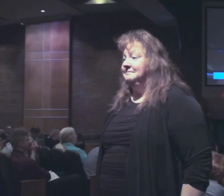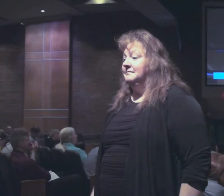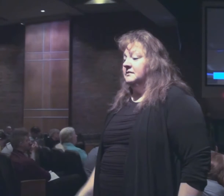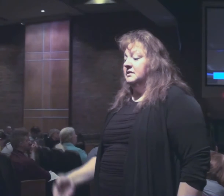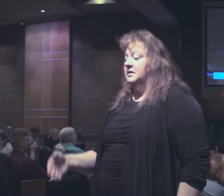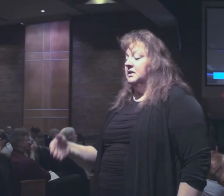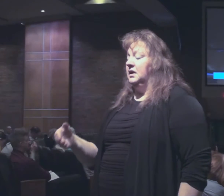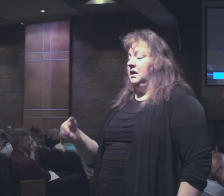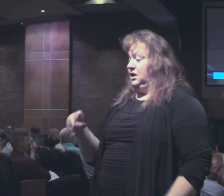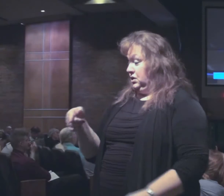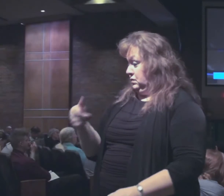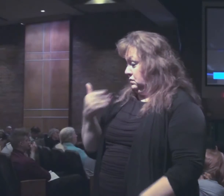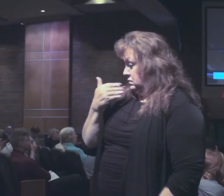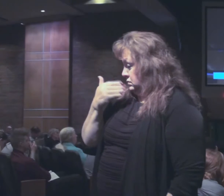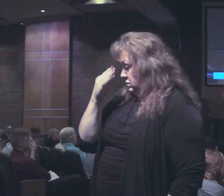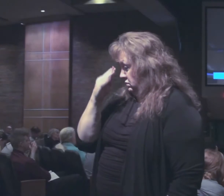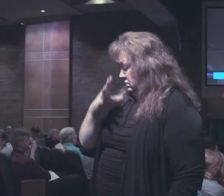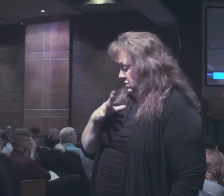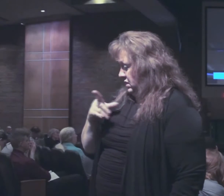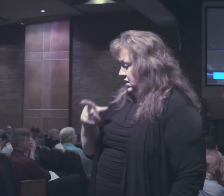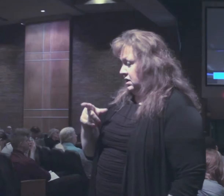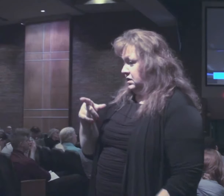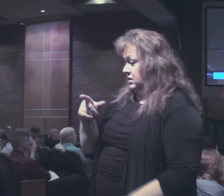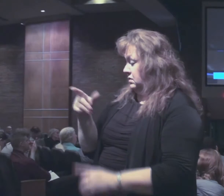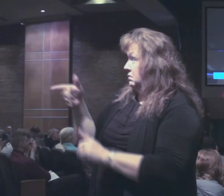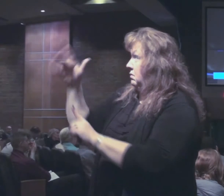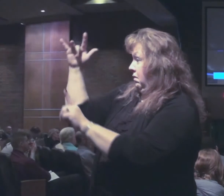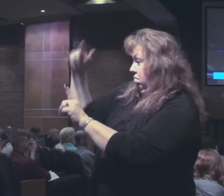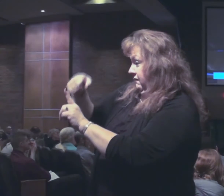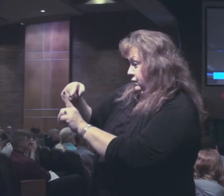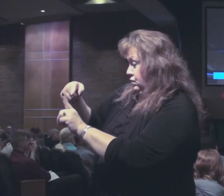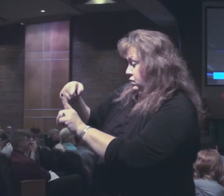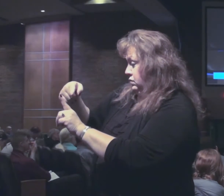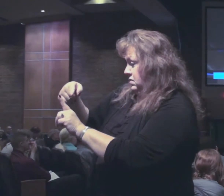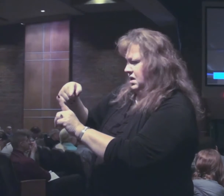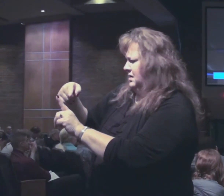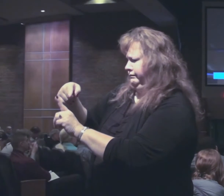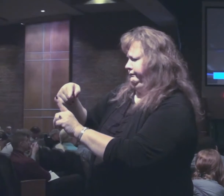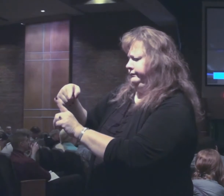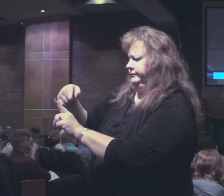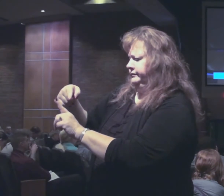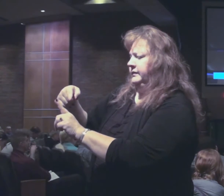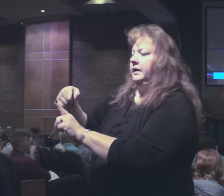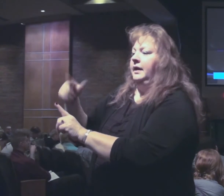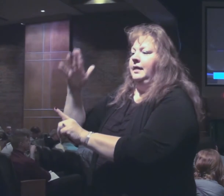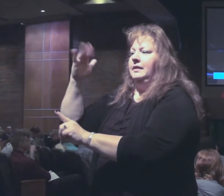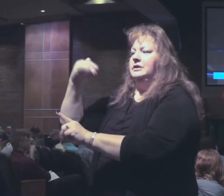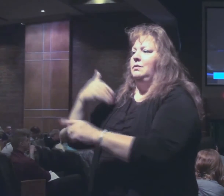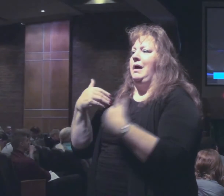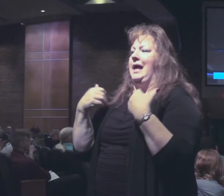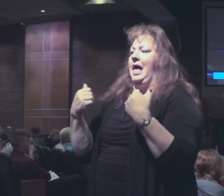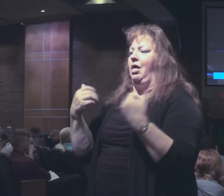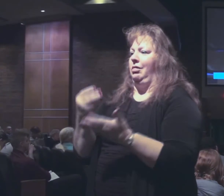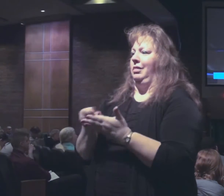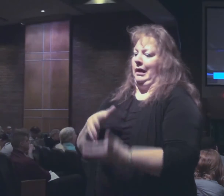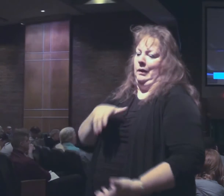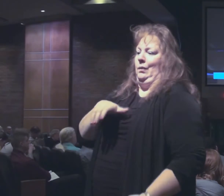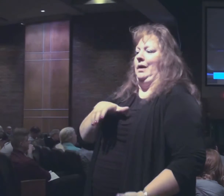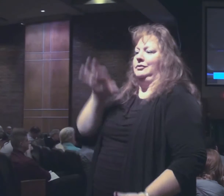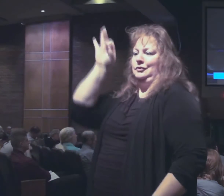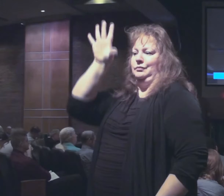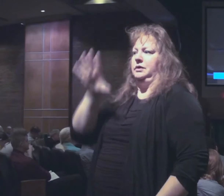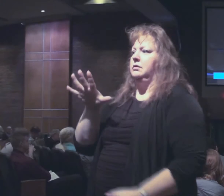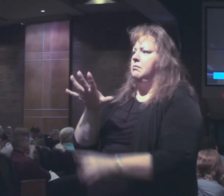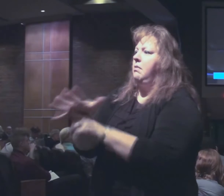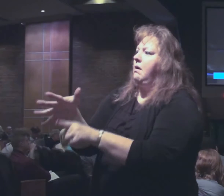A godly man, a man who's the object of God's love, wouldn't have that. That's why the health and wealth preachers are